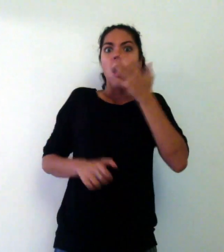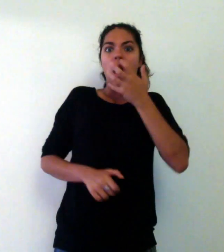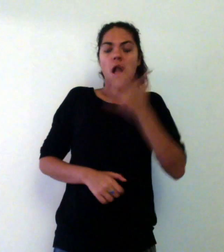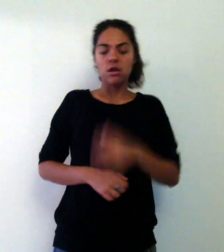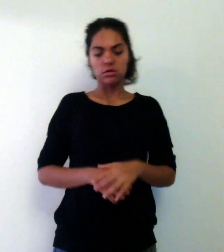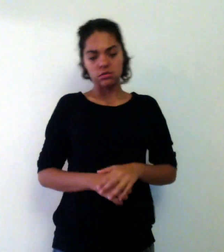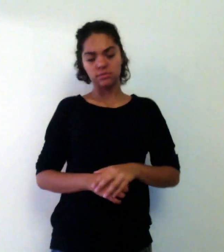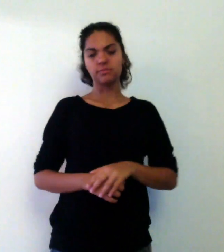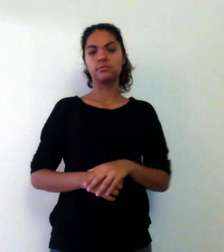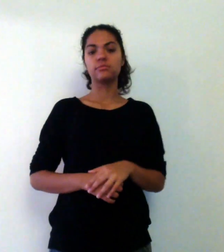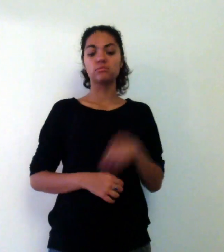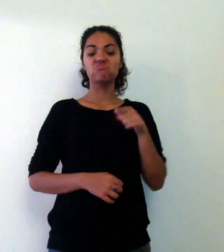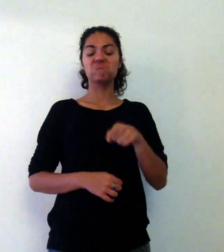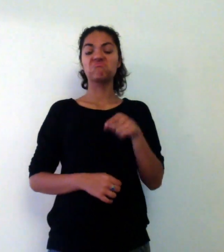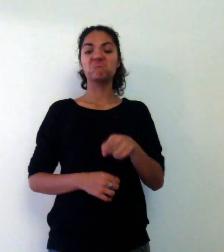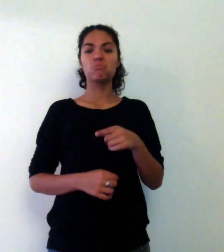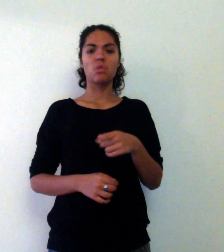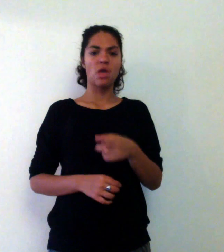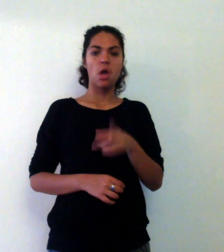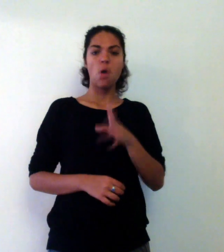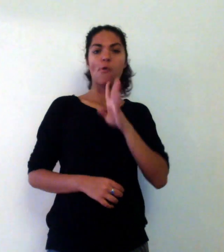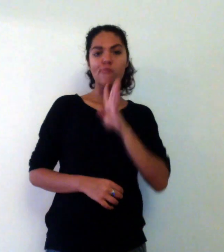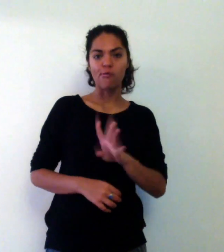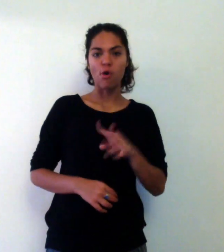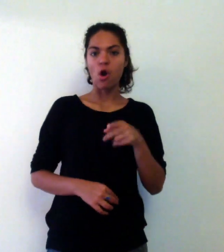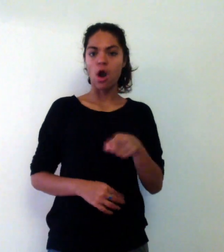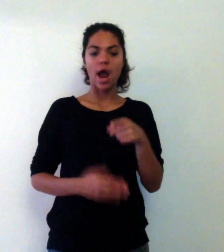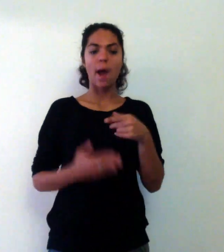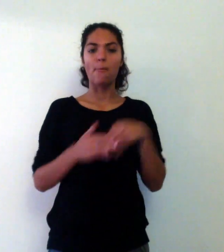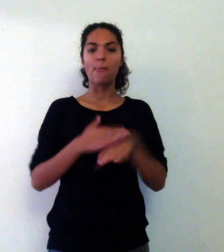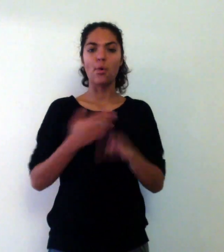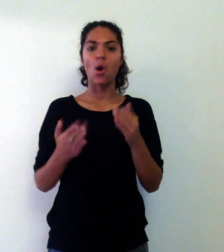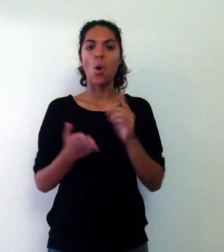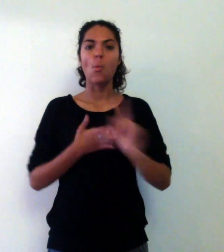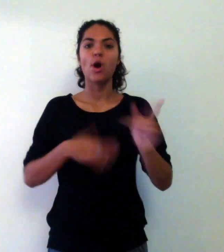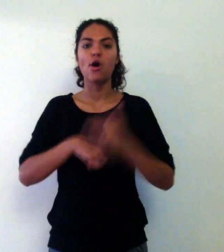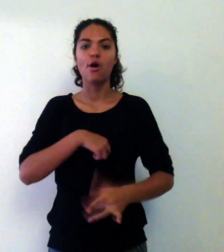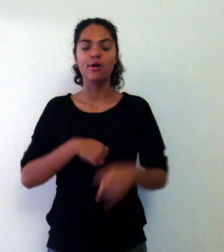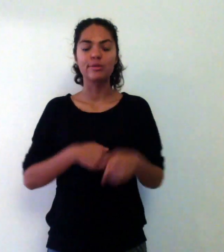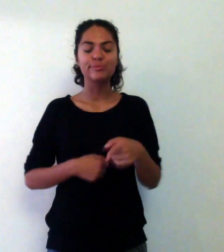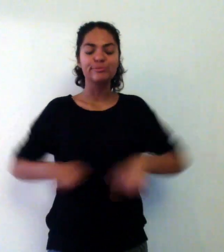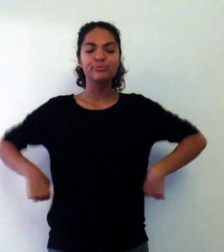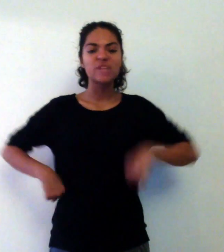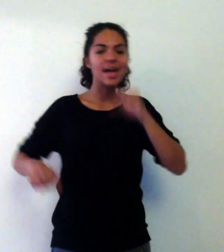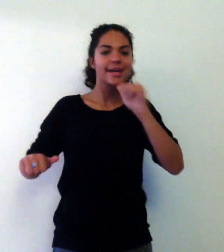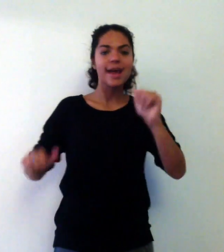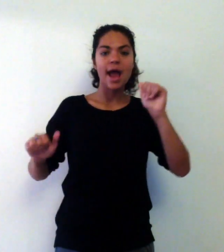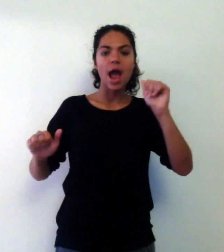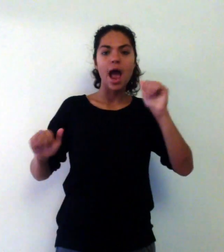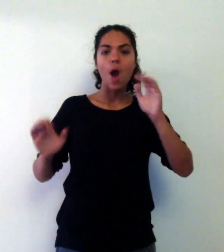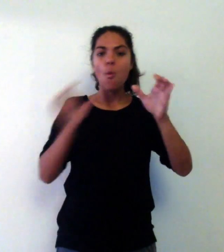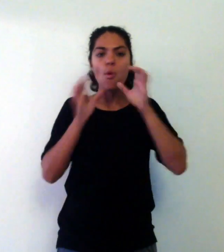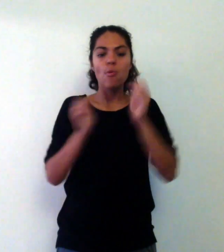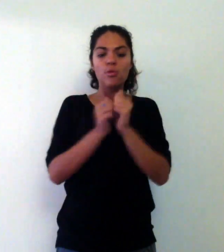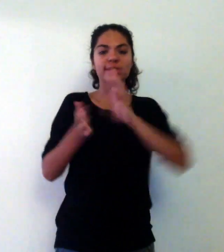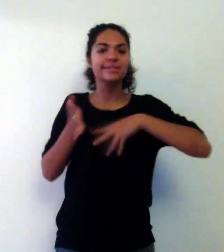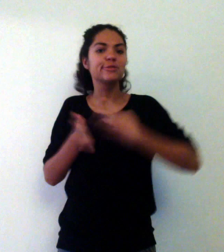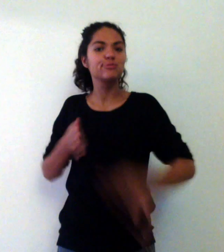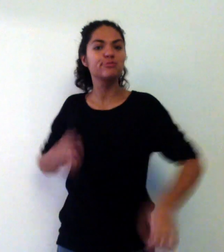earlier and did not cooperate with my itinerary. I happened to be preaching in Edmonton at that time when my wife phoned me and